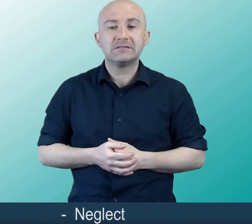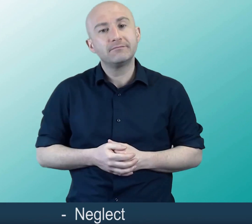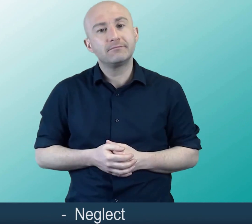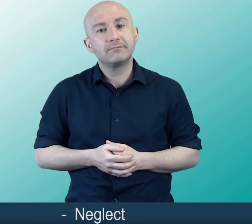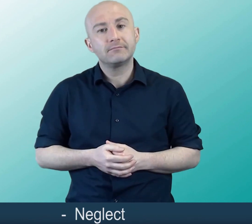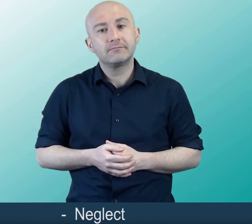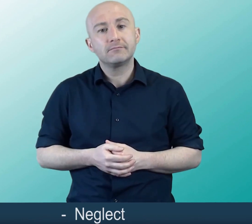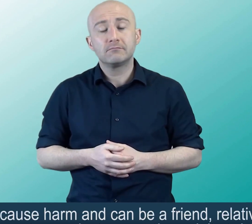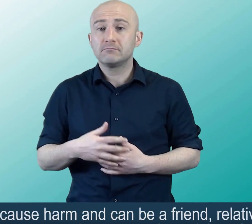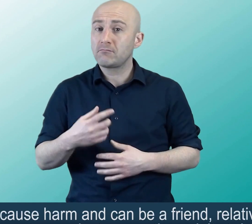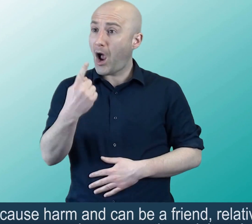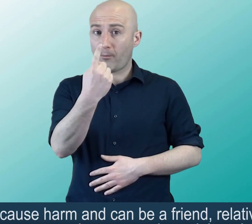neglect.